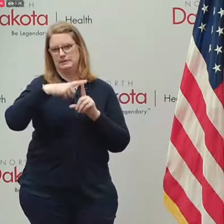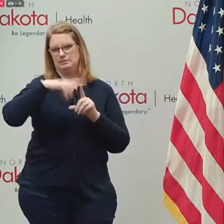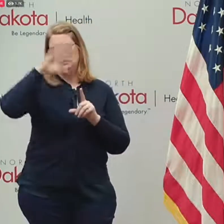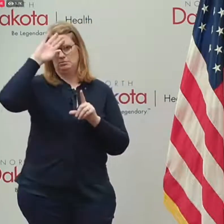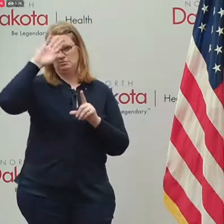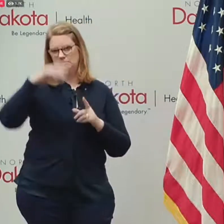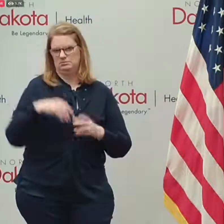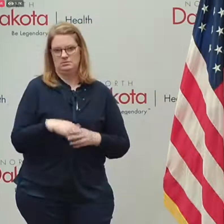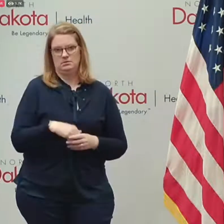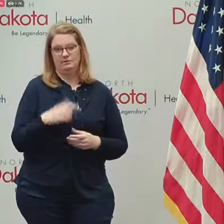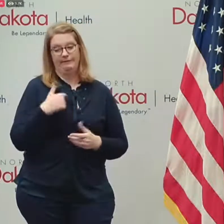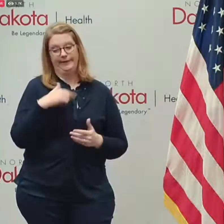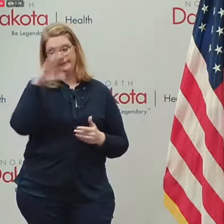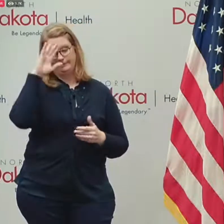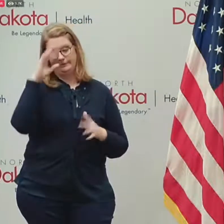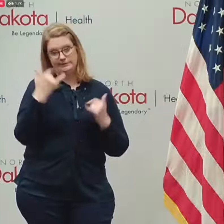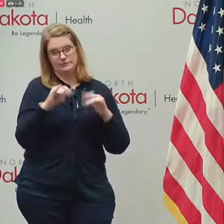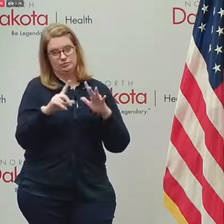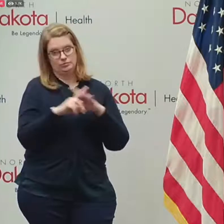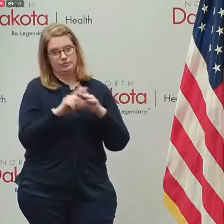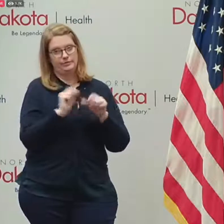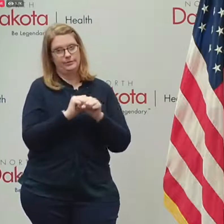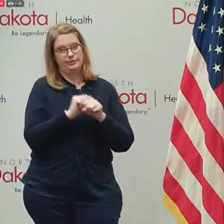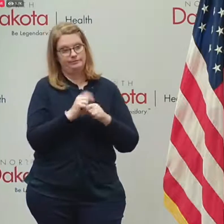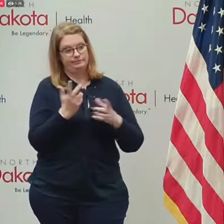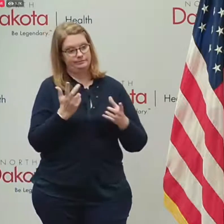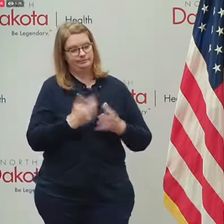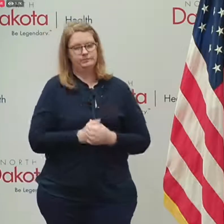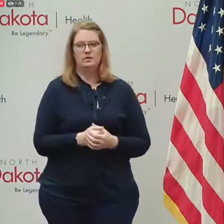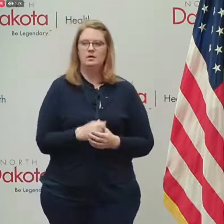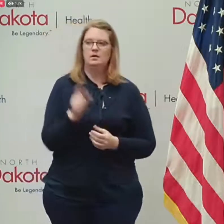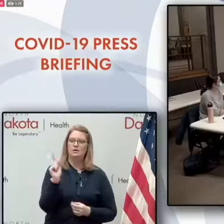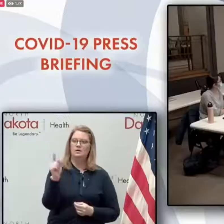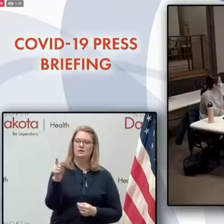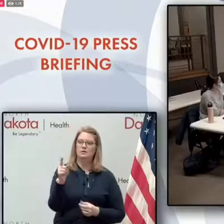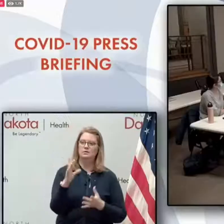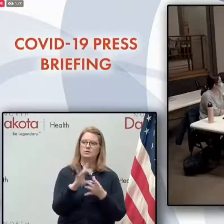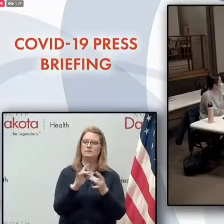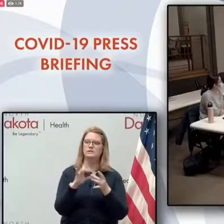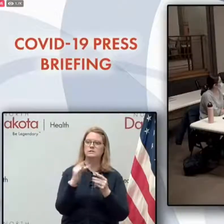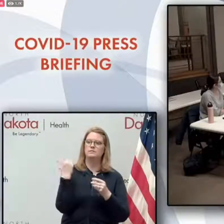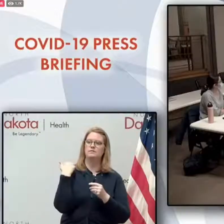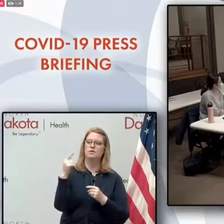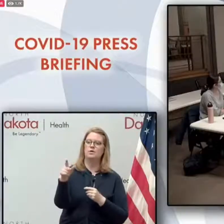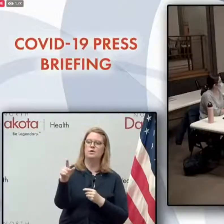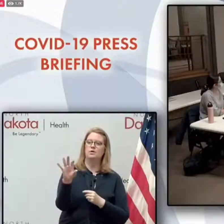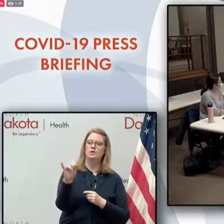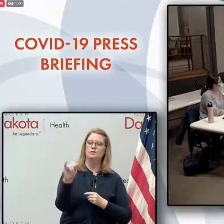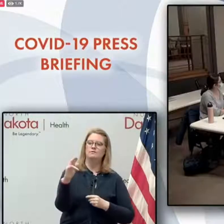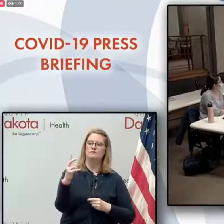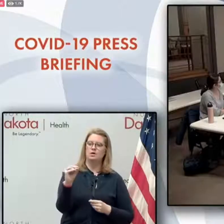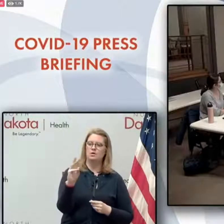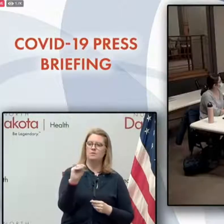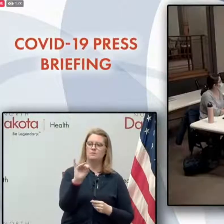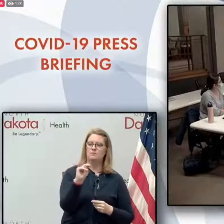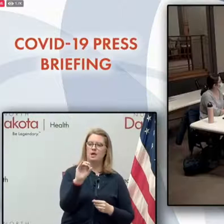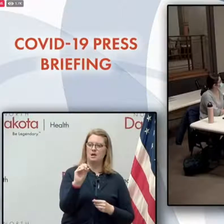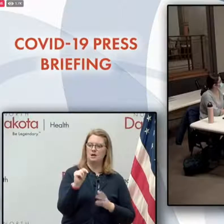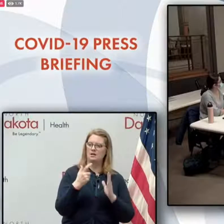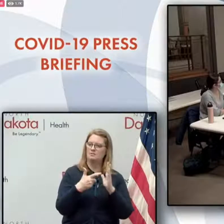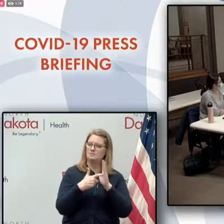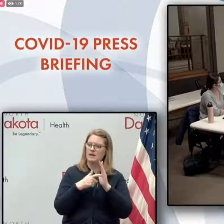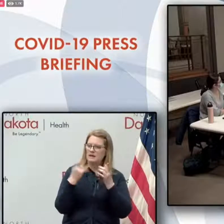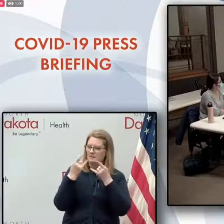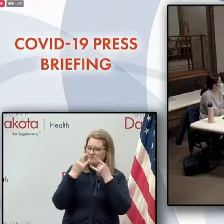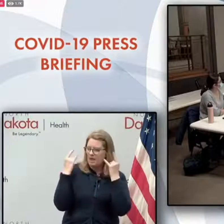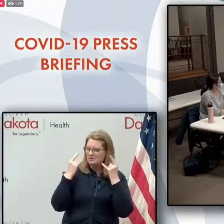Okay, I'm going to go to Lane, and then we'll go back online. You kind of mentioned it a little bit earlier about Fargo and Minot mandating masks. Is